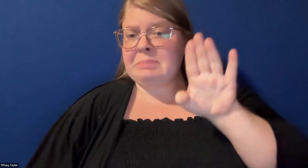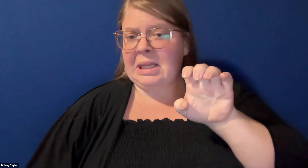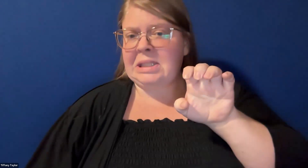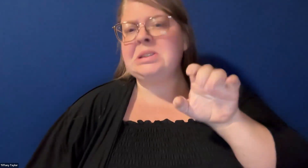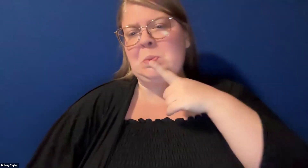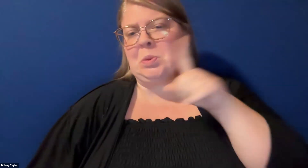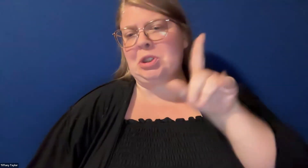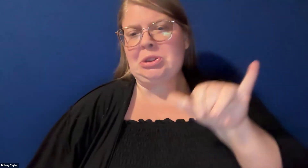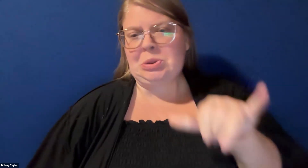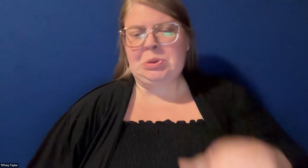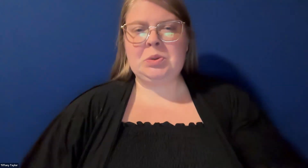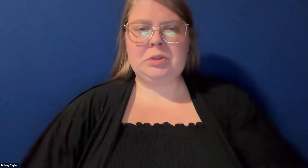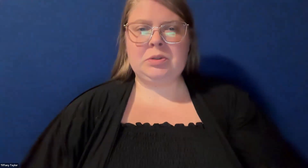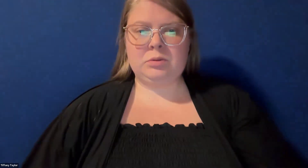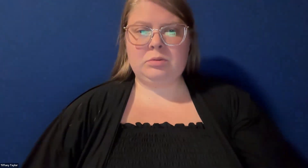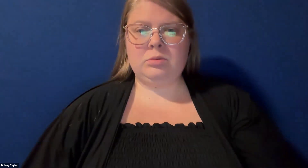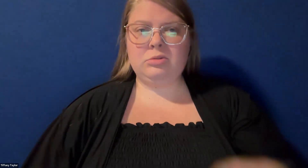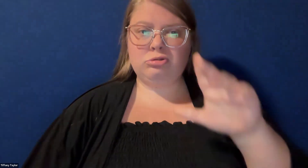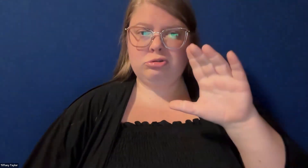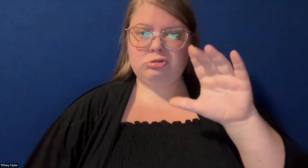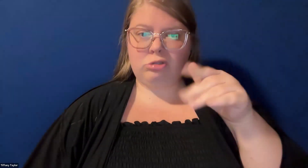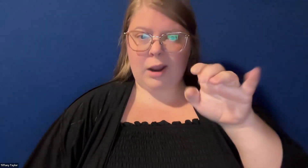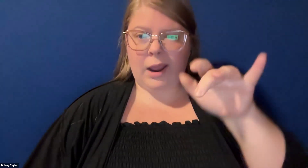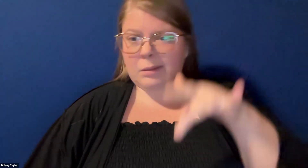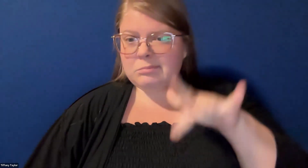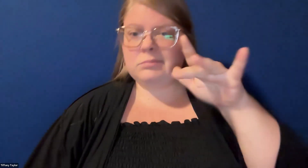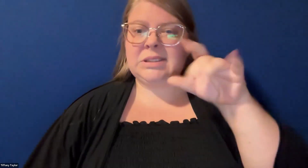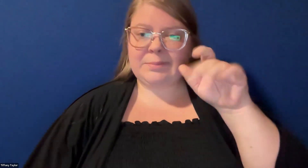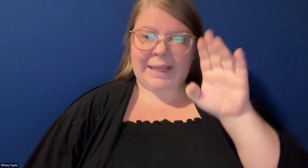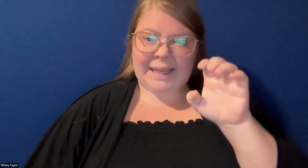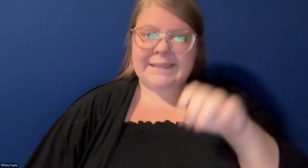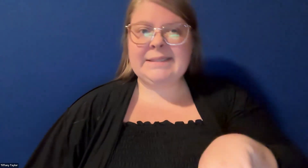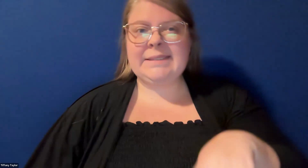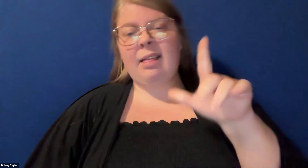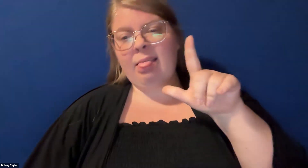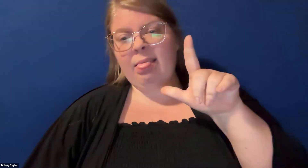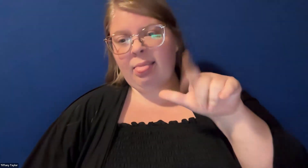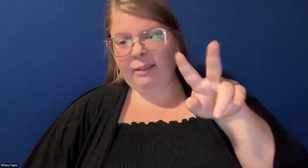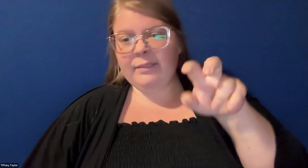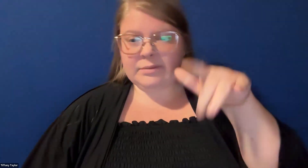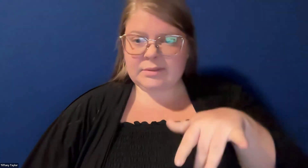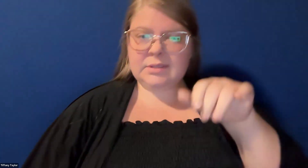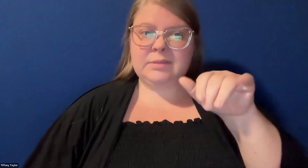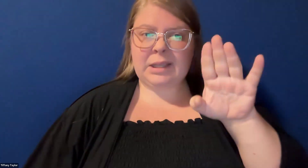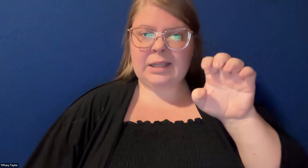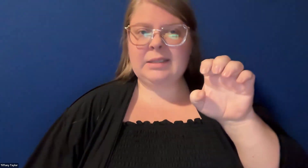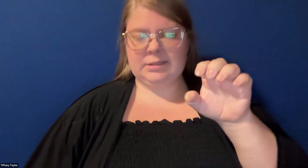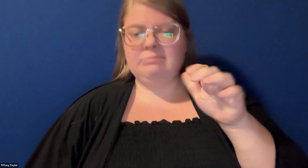visible. Crime, press crime. Love, press space. Classic, press space, then it is also